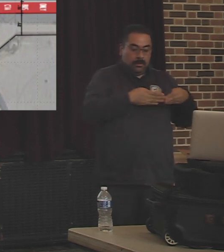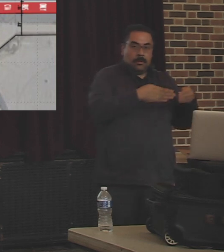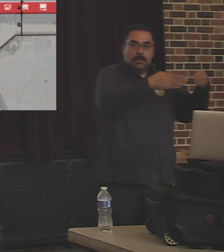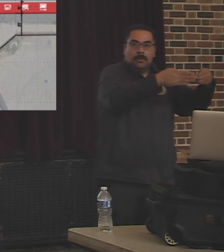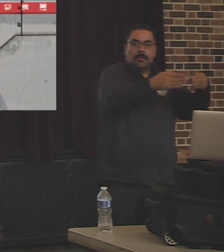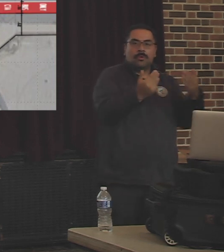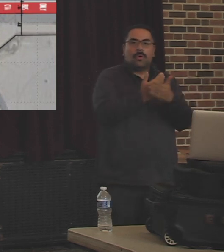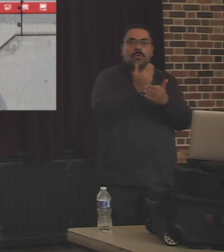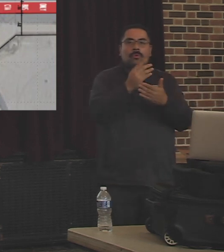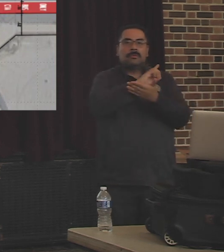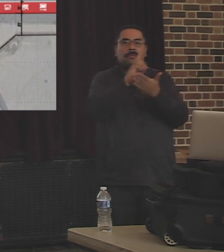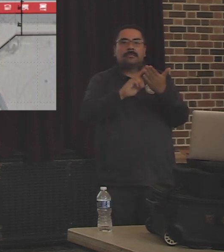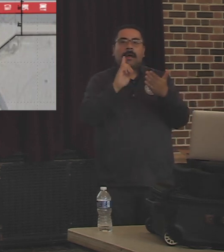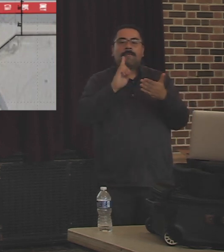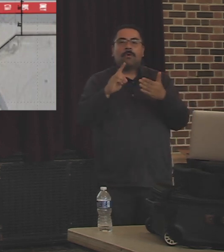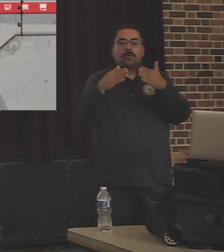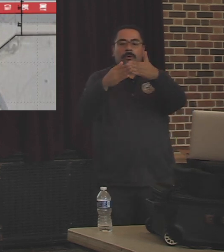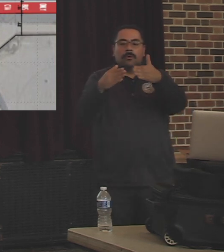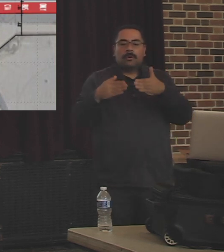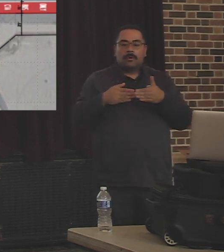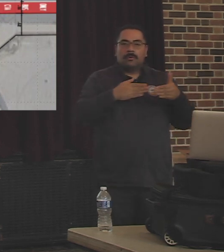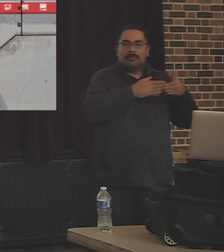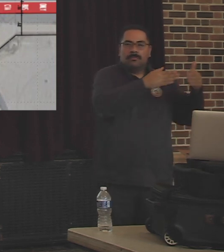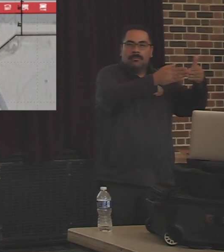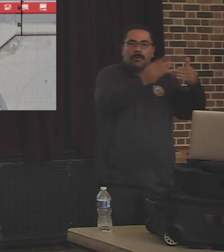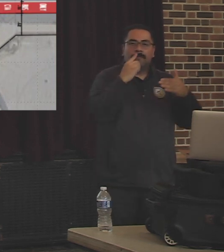new designs of the corners with the project.